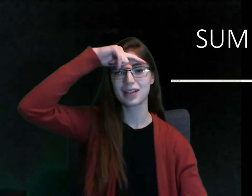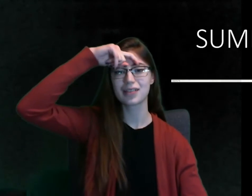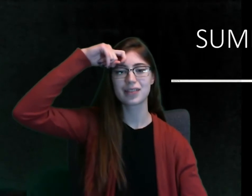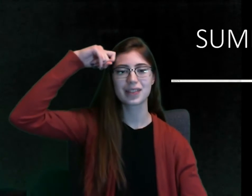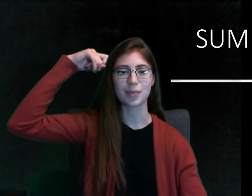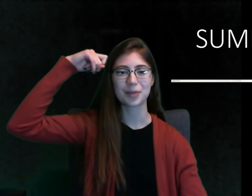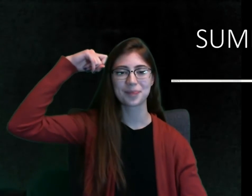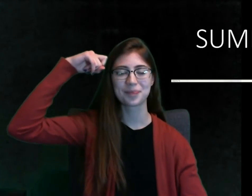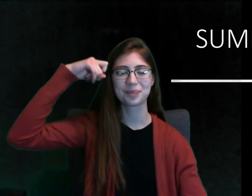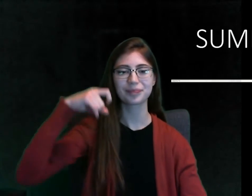Summer.